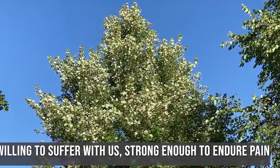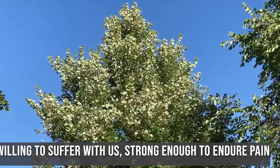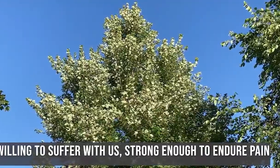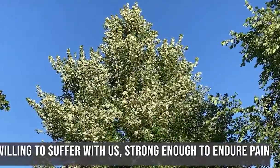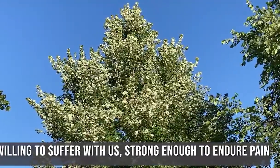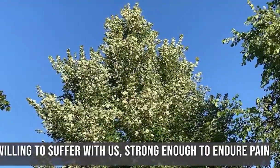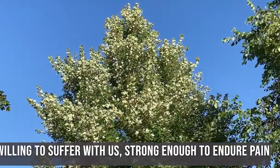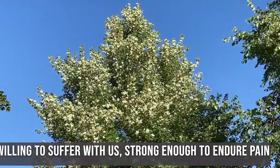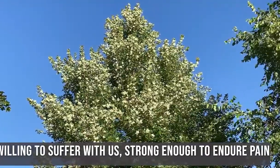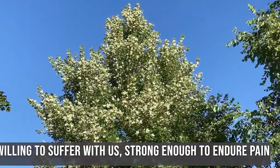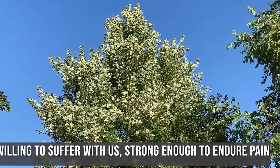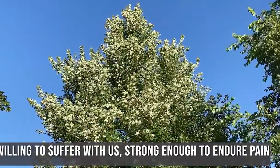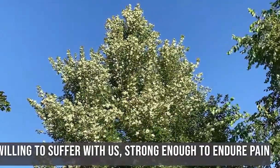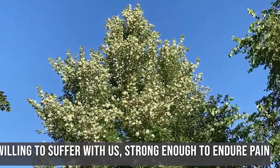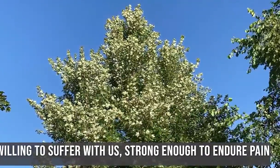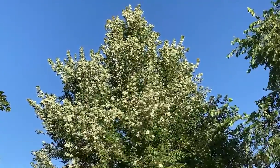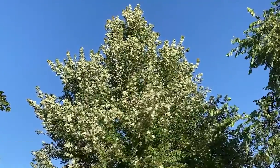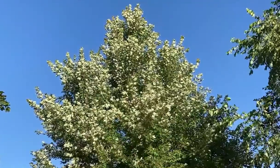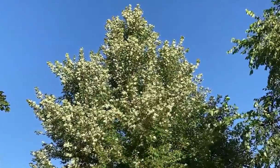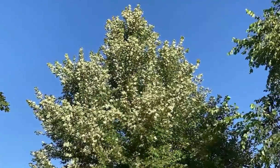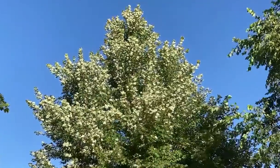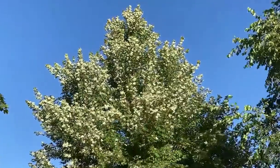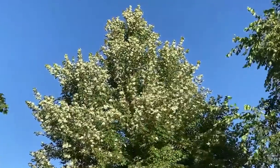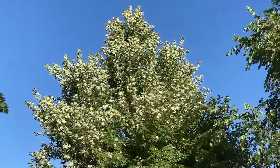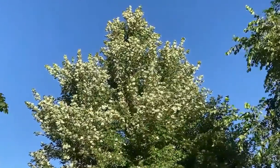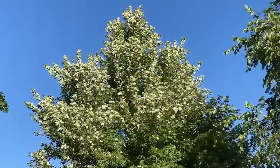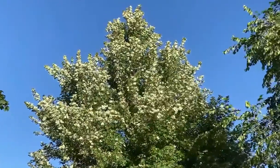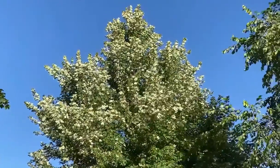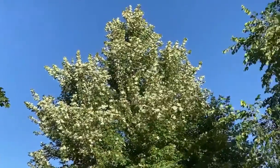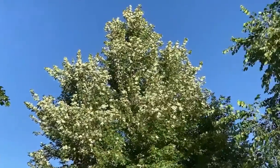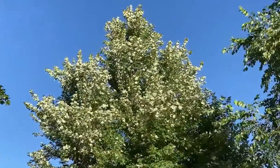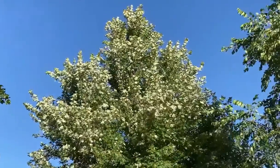Thank you. Thank